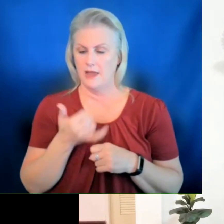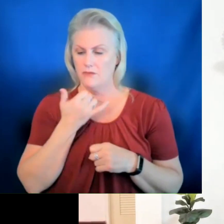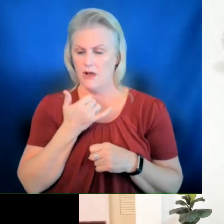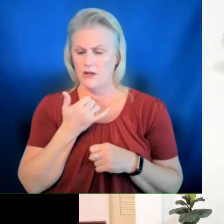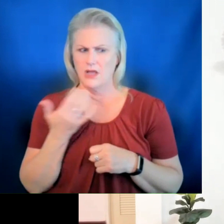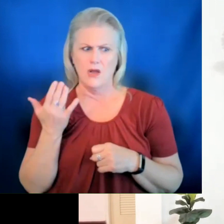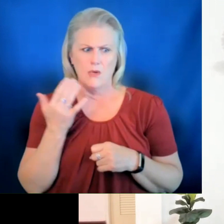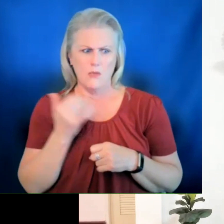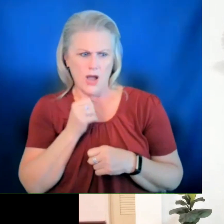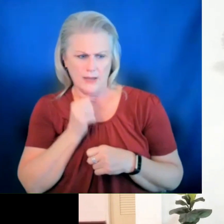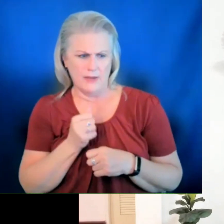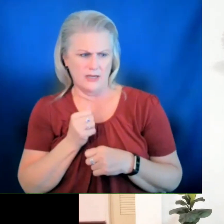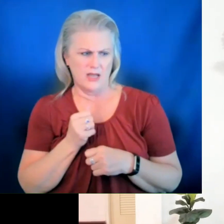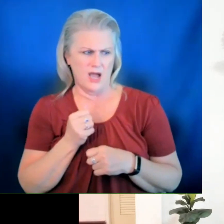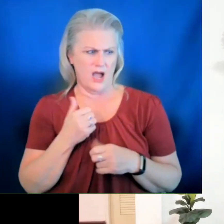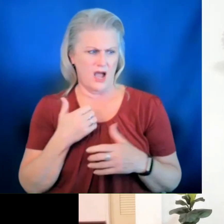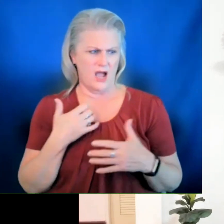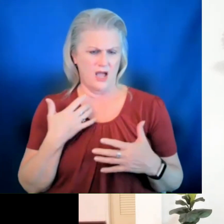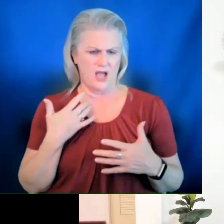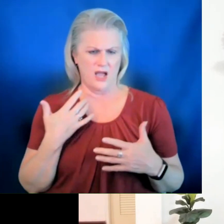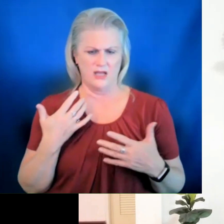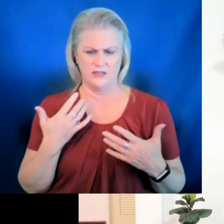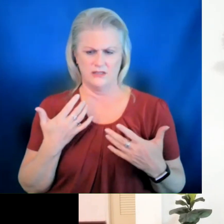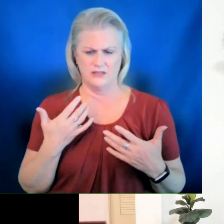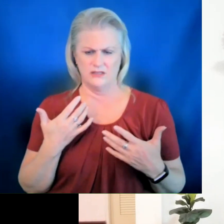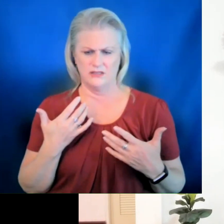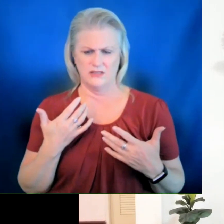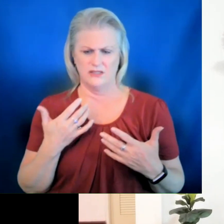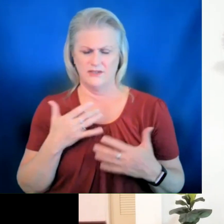making it wrong and being like, why am I